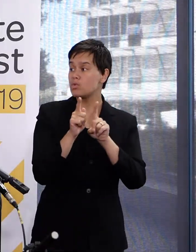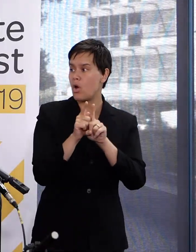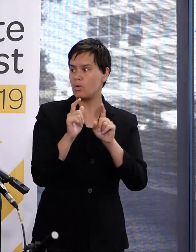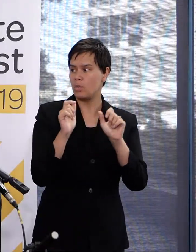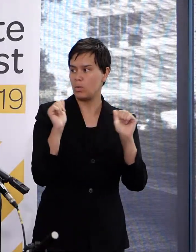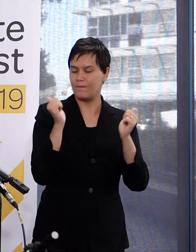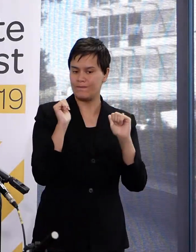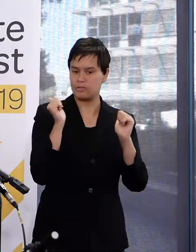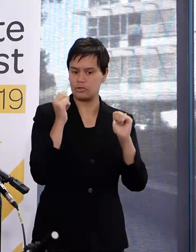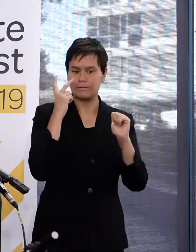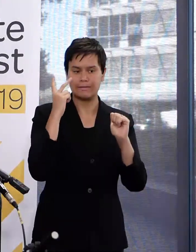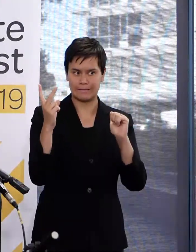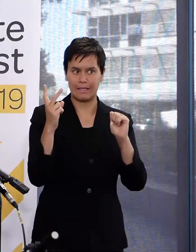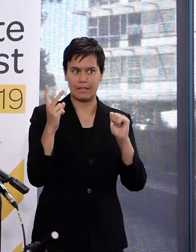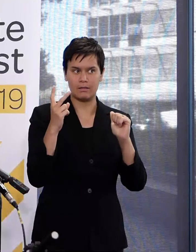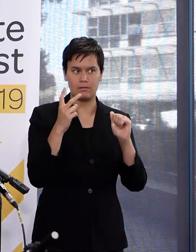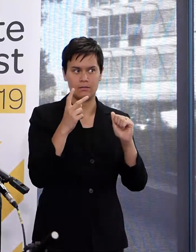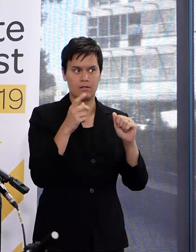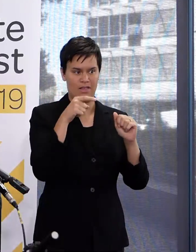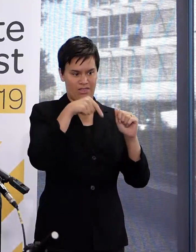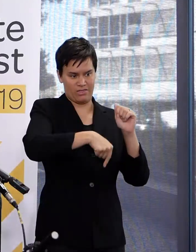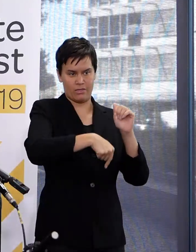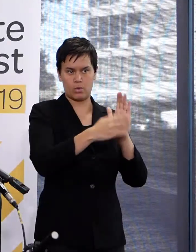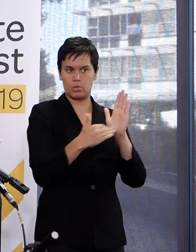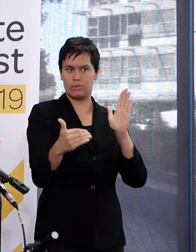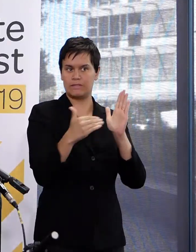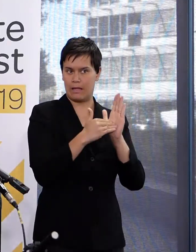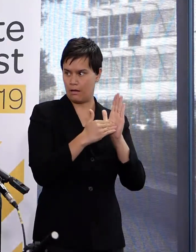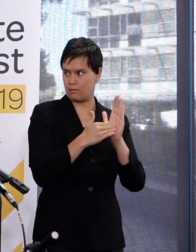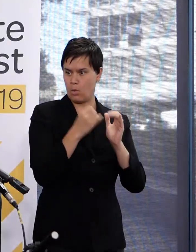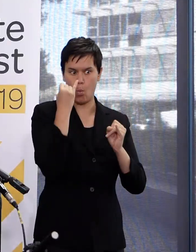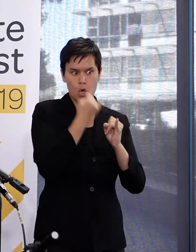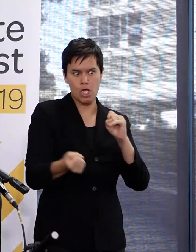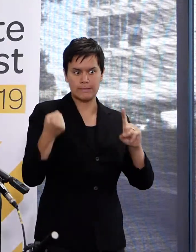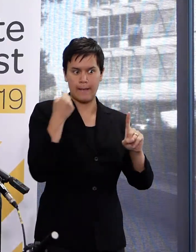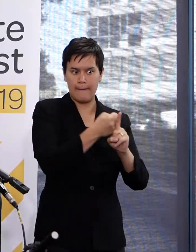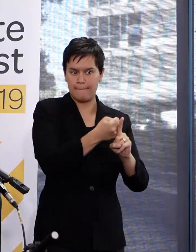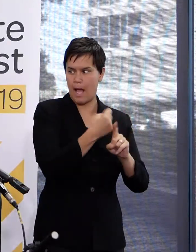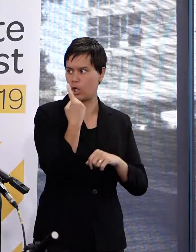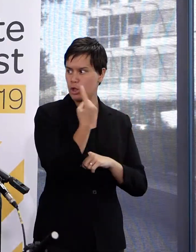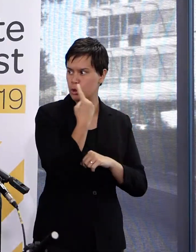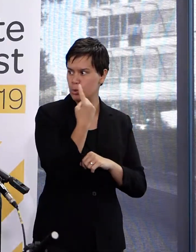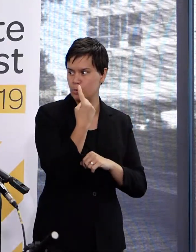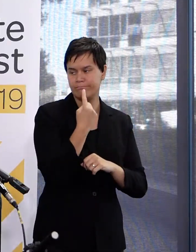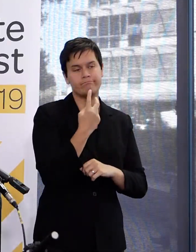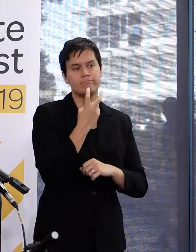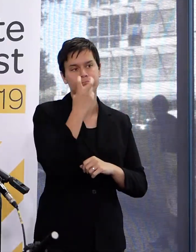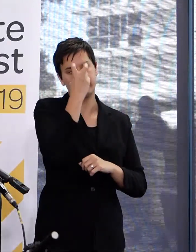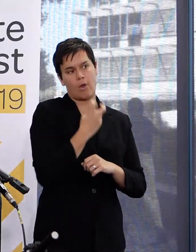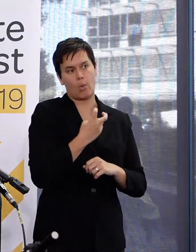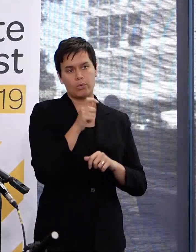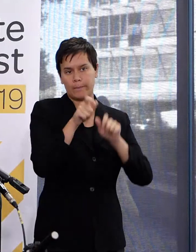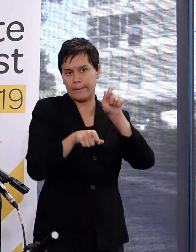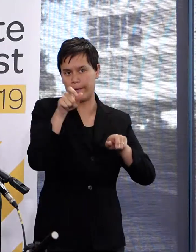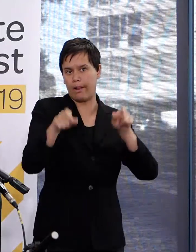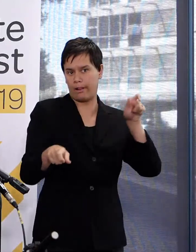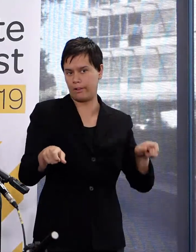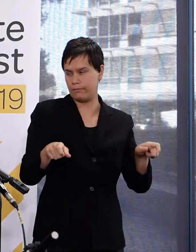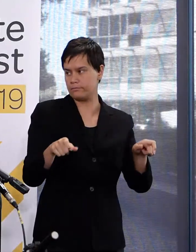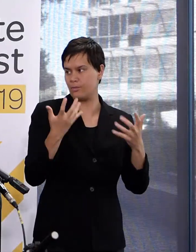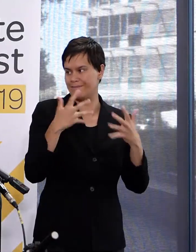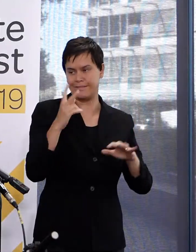that early on in the pandemic here, the outbreak in New Zealand, that we had 6 of our facilities involved, and we saw that